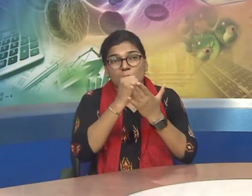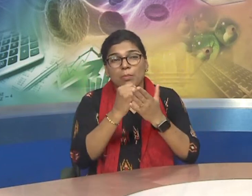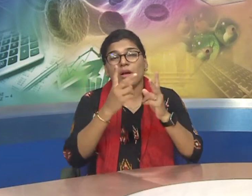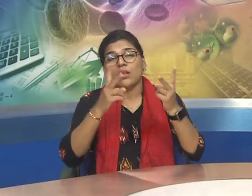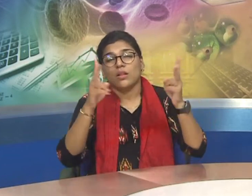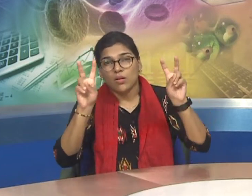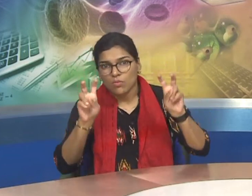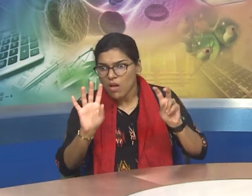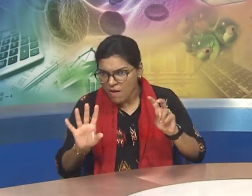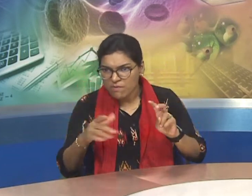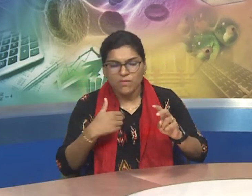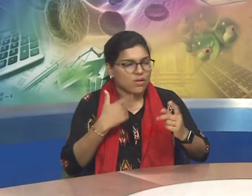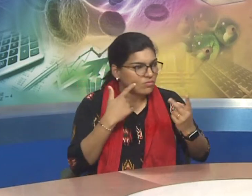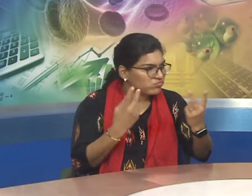Message notices to users.